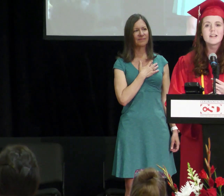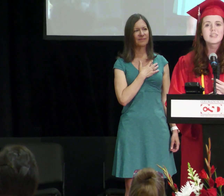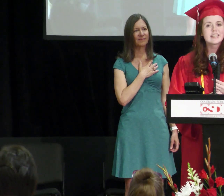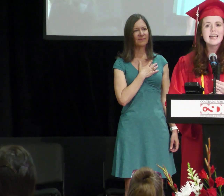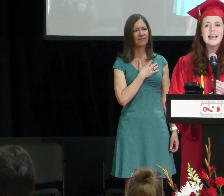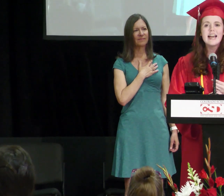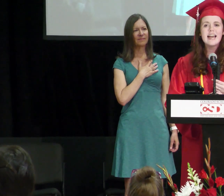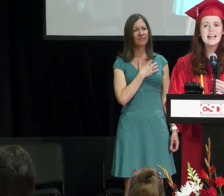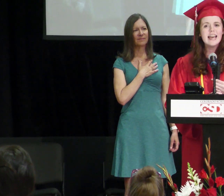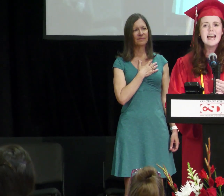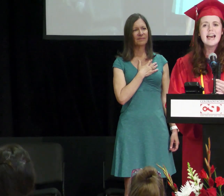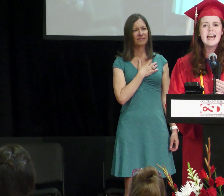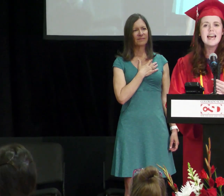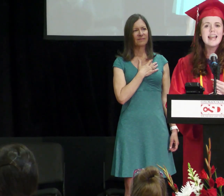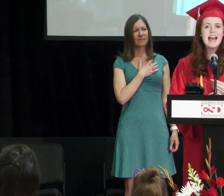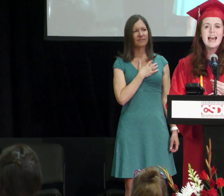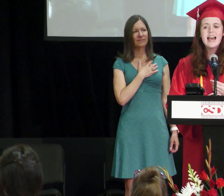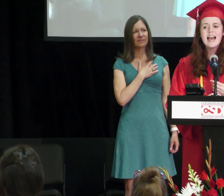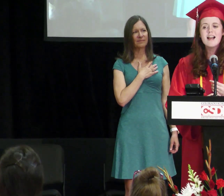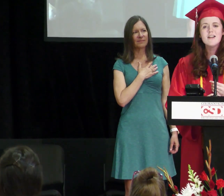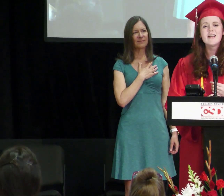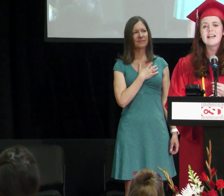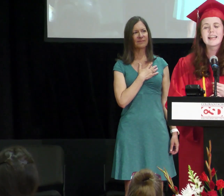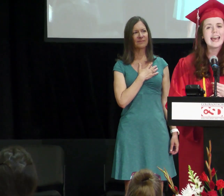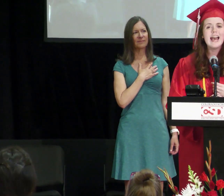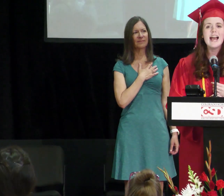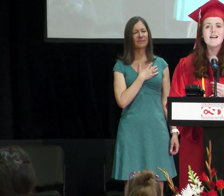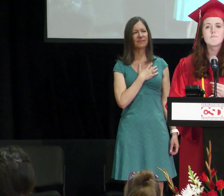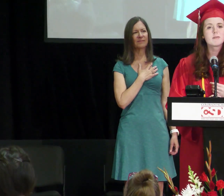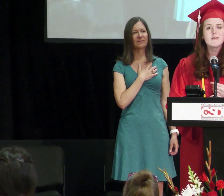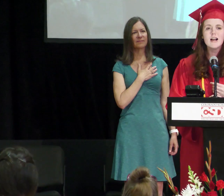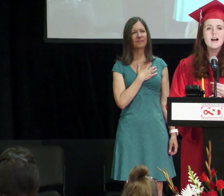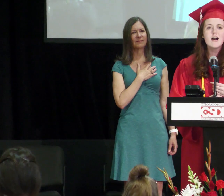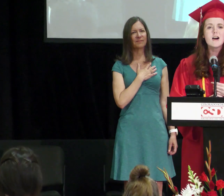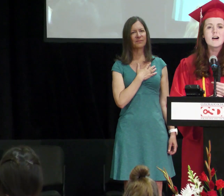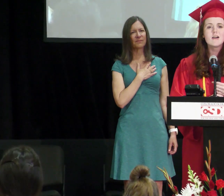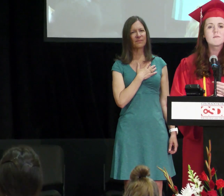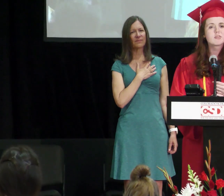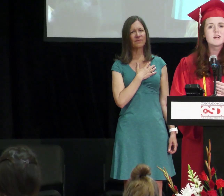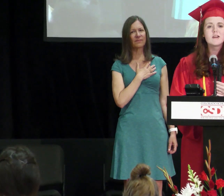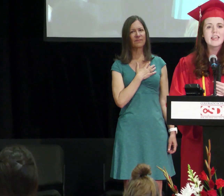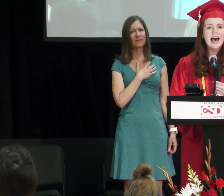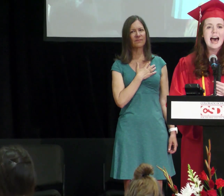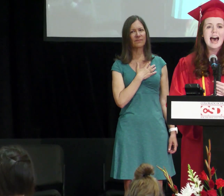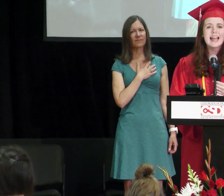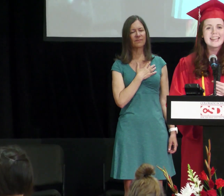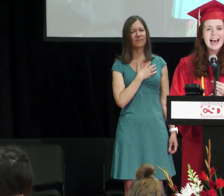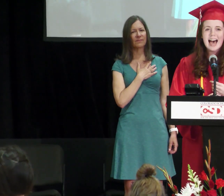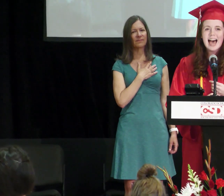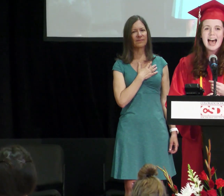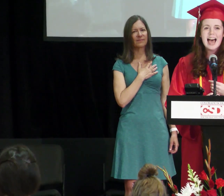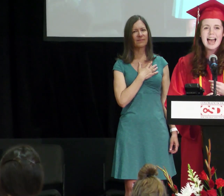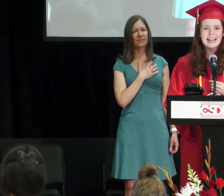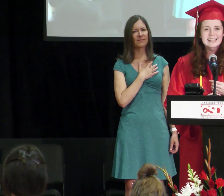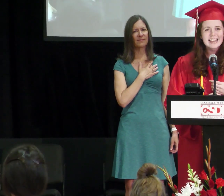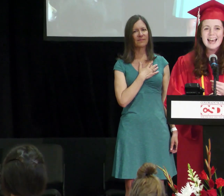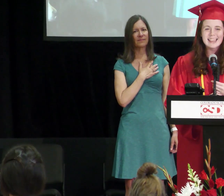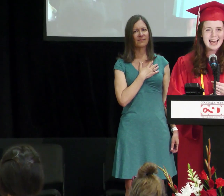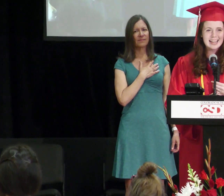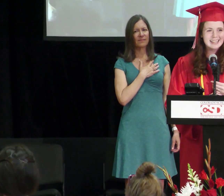bursting in air, give proof through the night